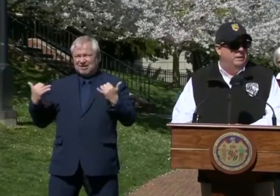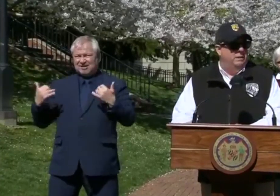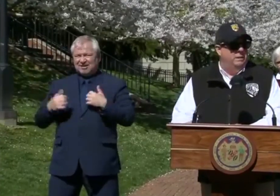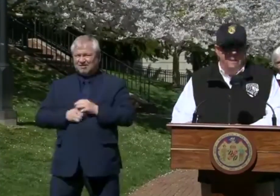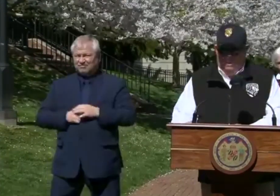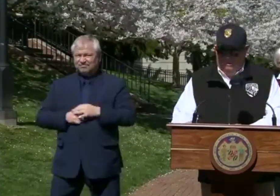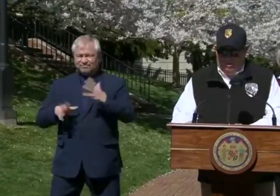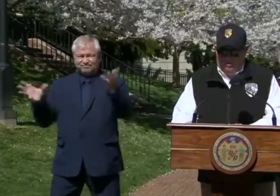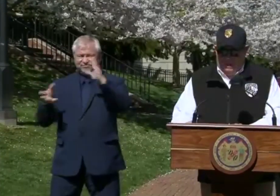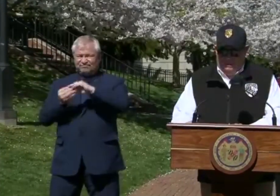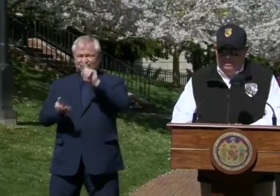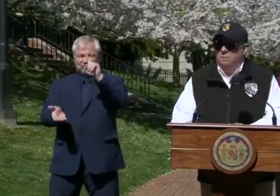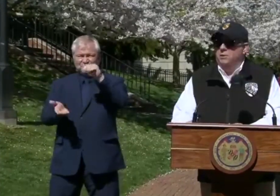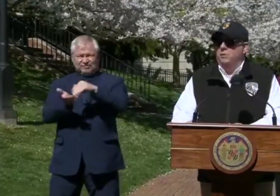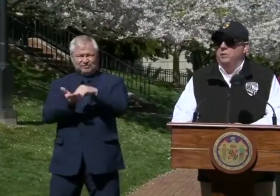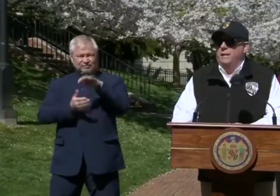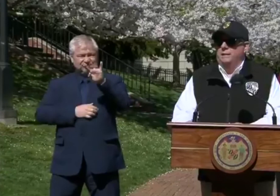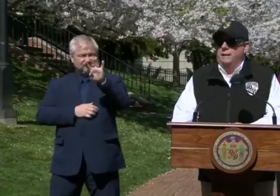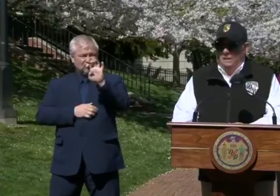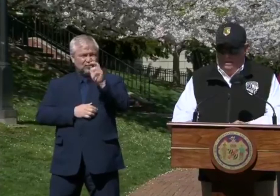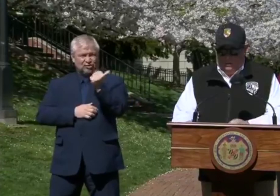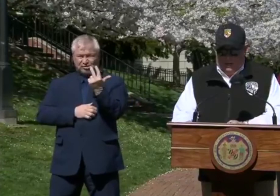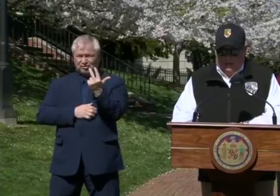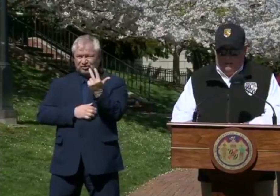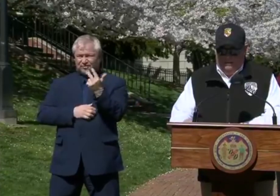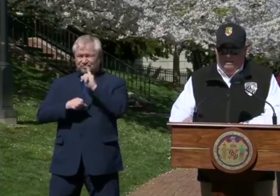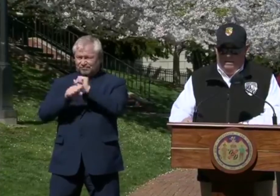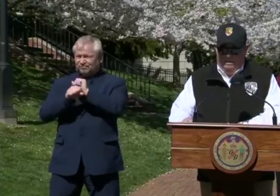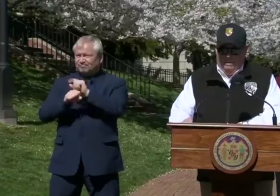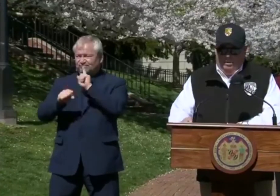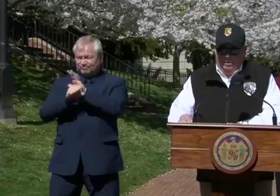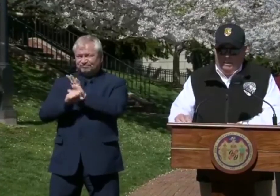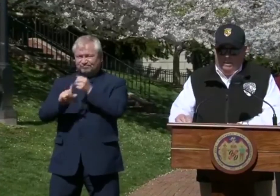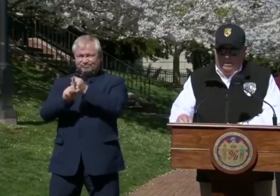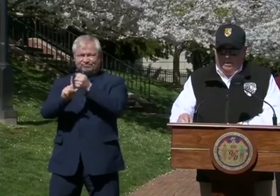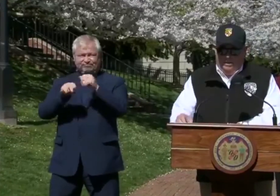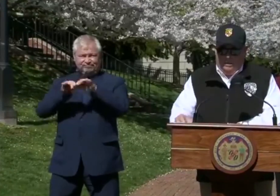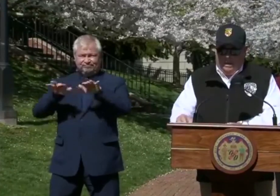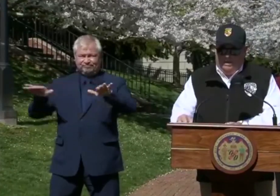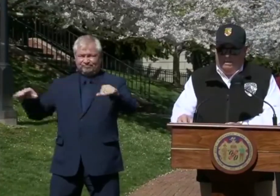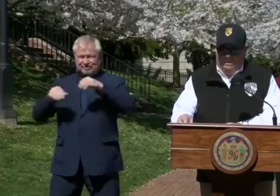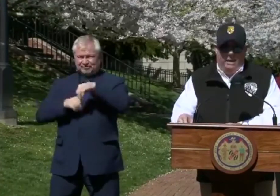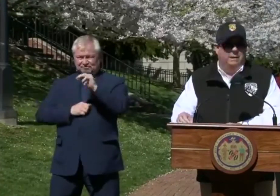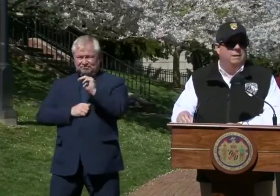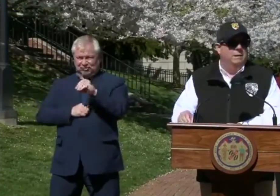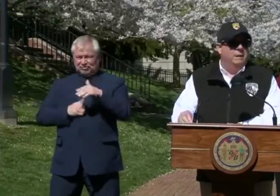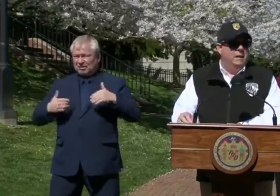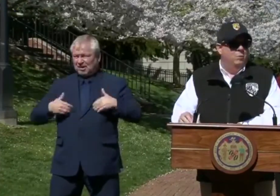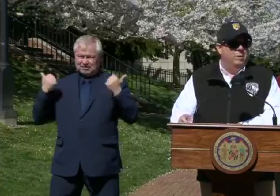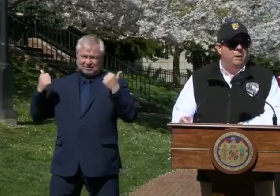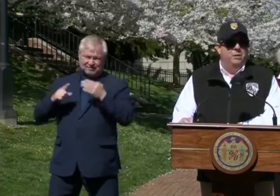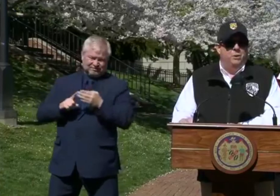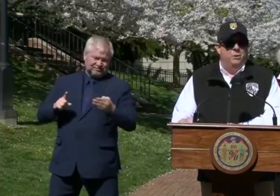1,413 confirmed cases of COVID-19 in our state, including our youngest case to date,